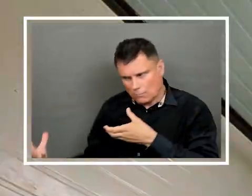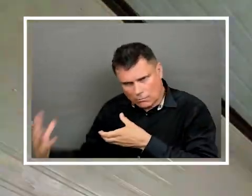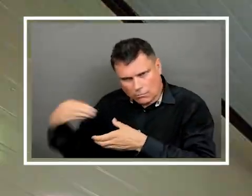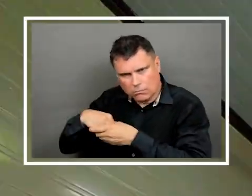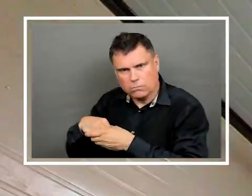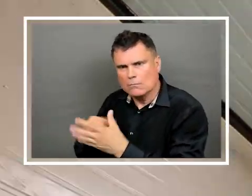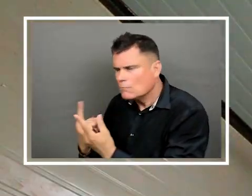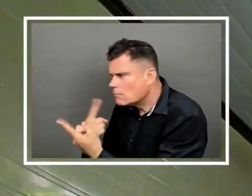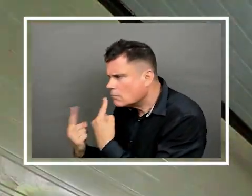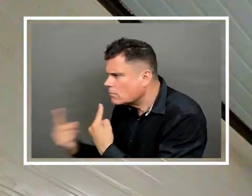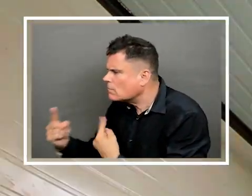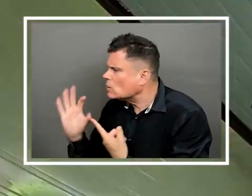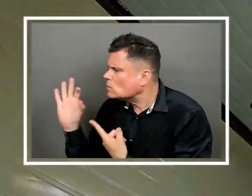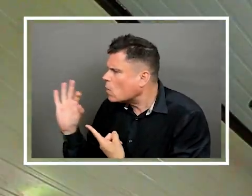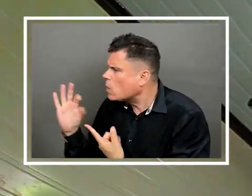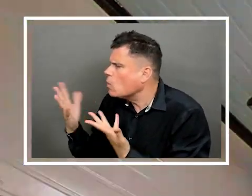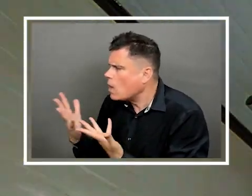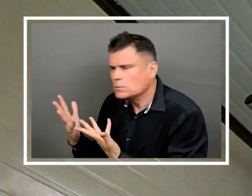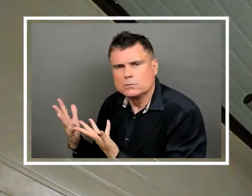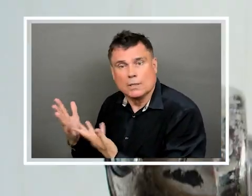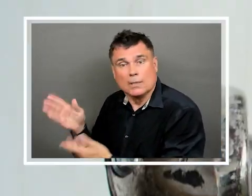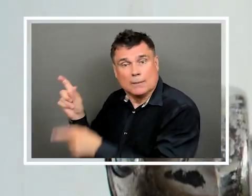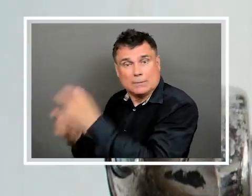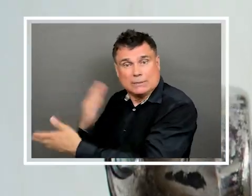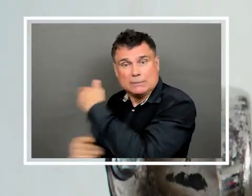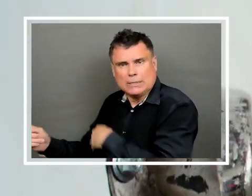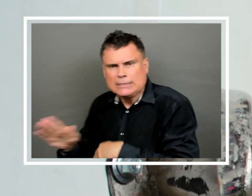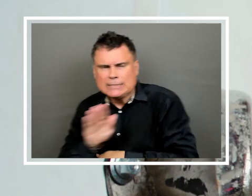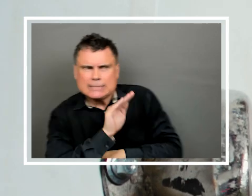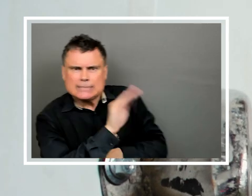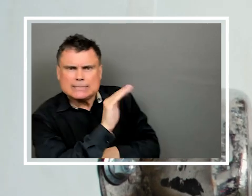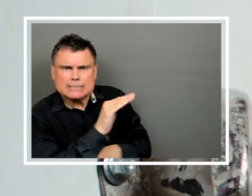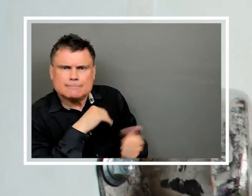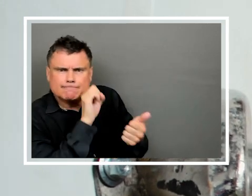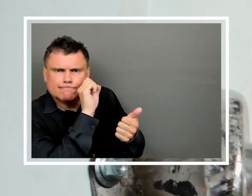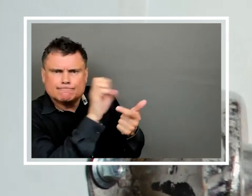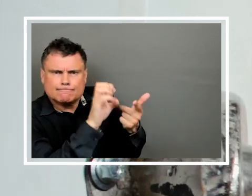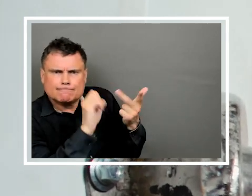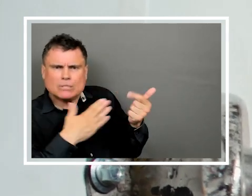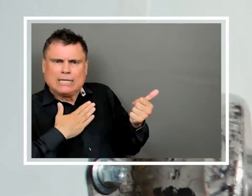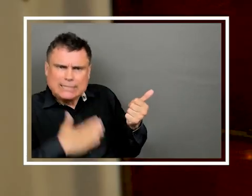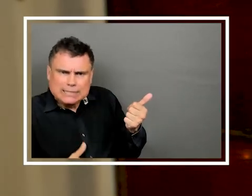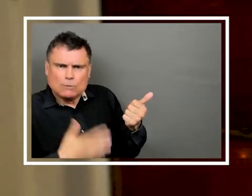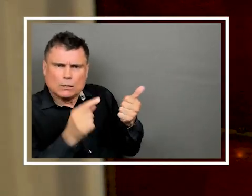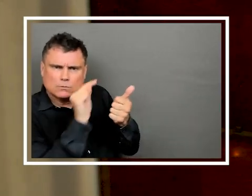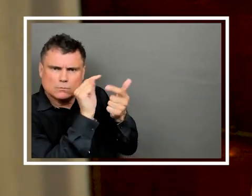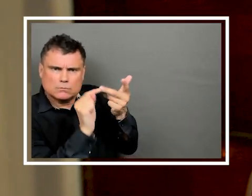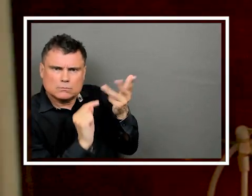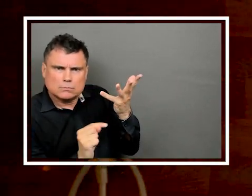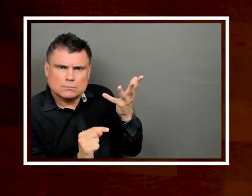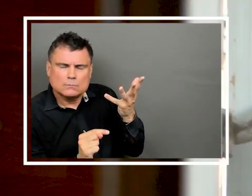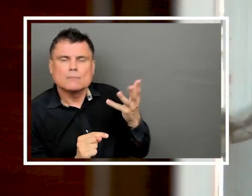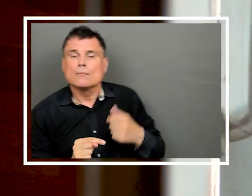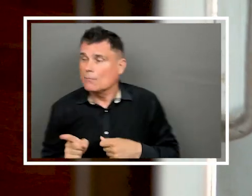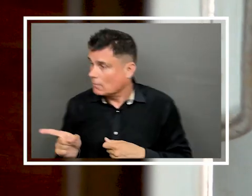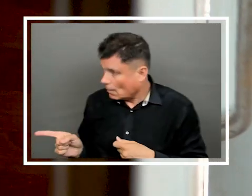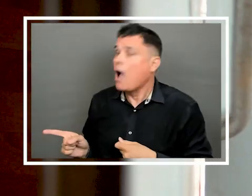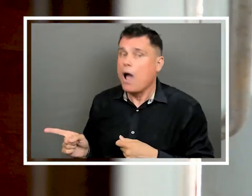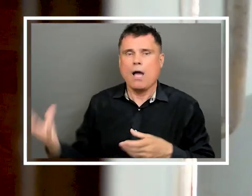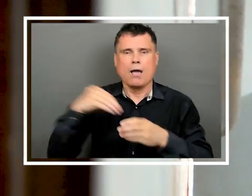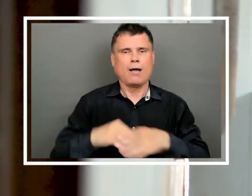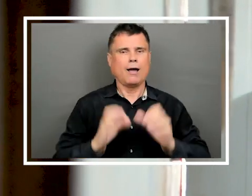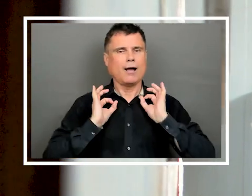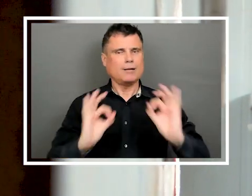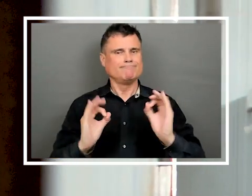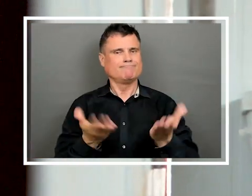went out and asked persons with disabilities themselves what they needed and what they preferred. And the results